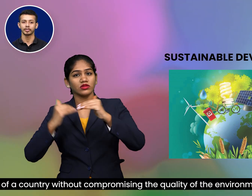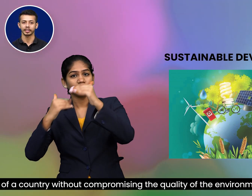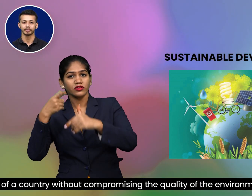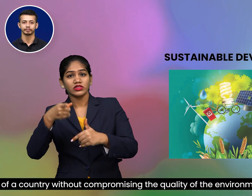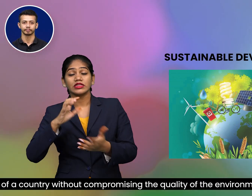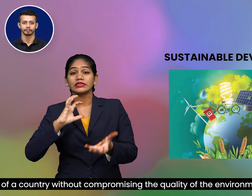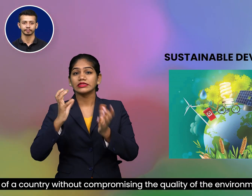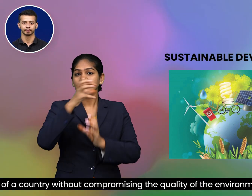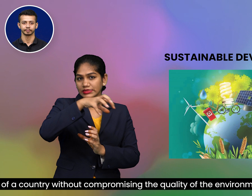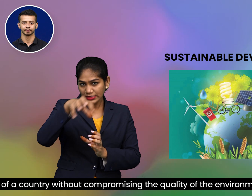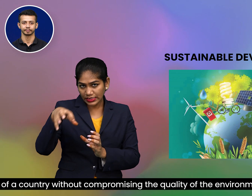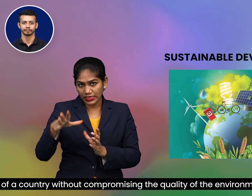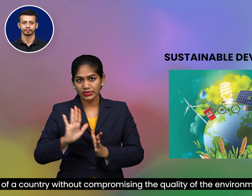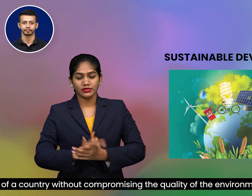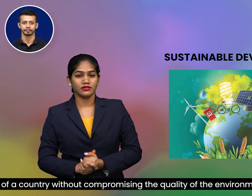a country